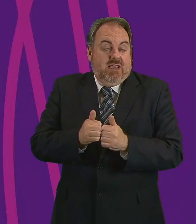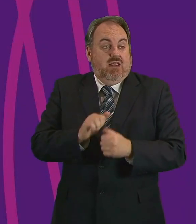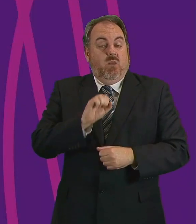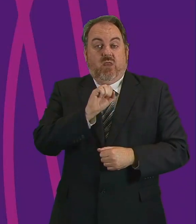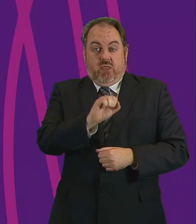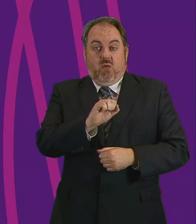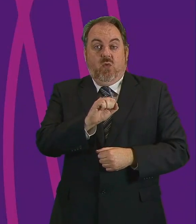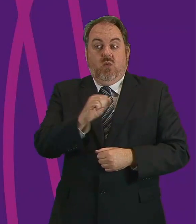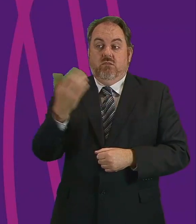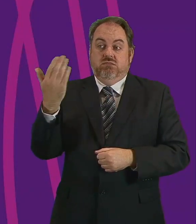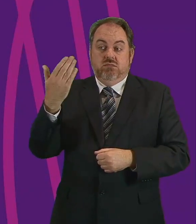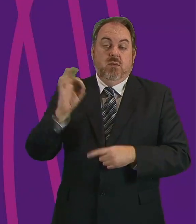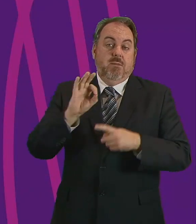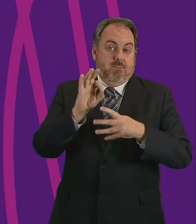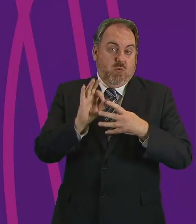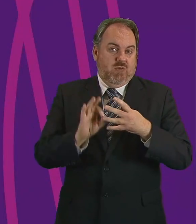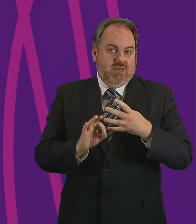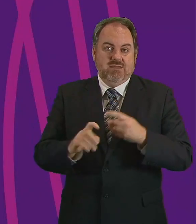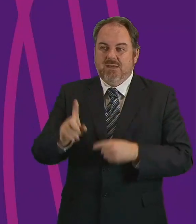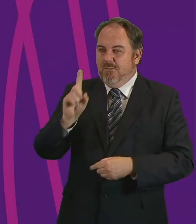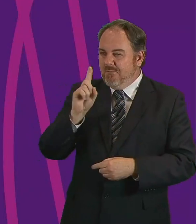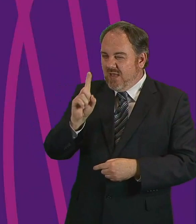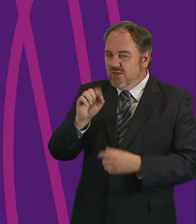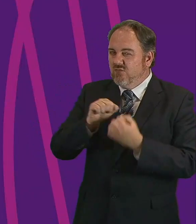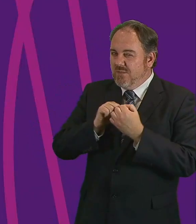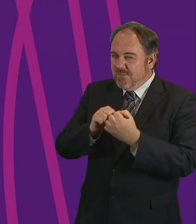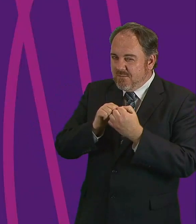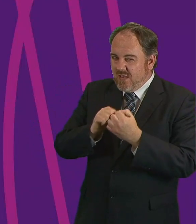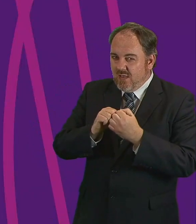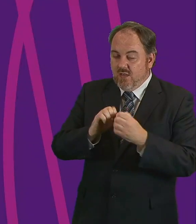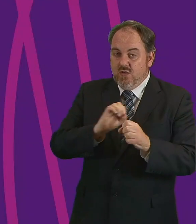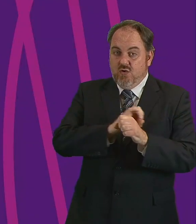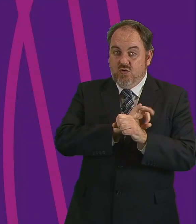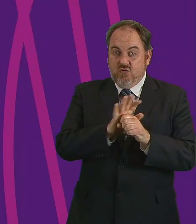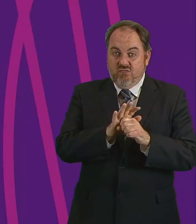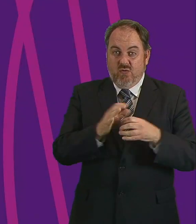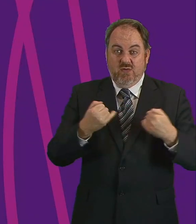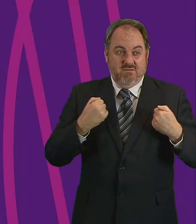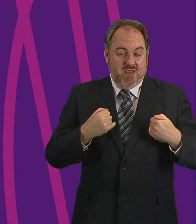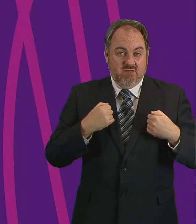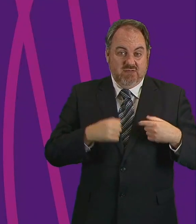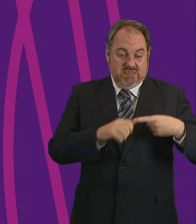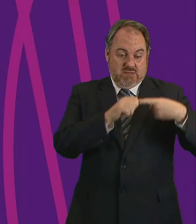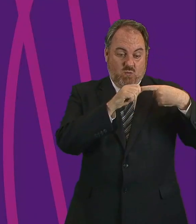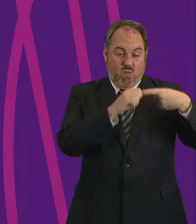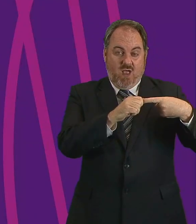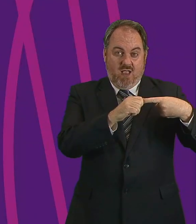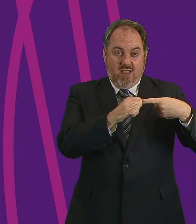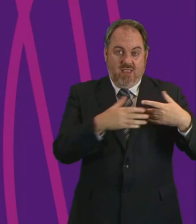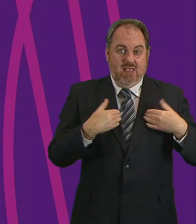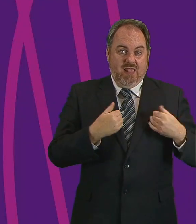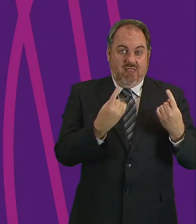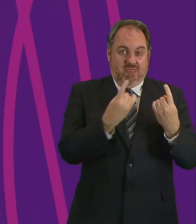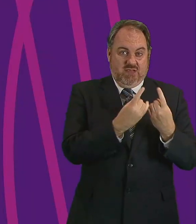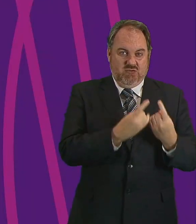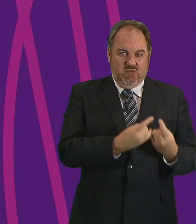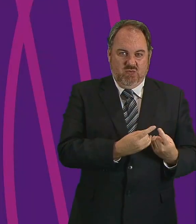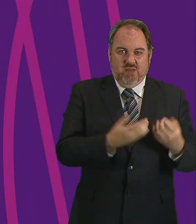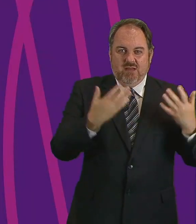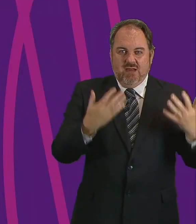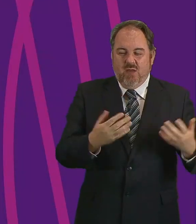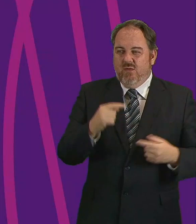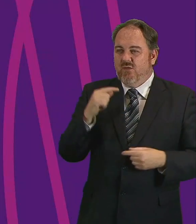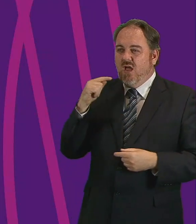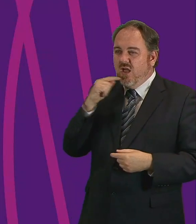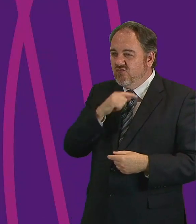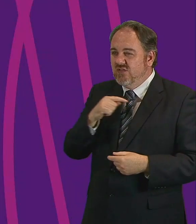there is a bigger issue at stake here. COVID is one health issue. We now have hundreds of thousands of